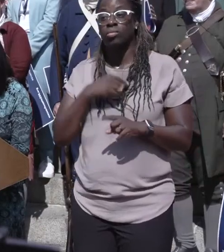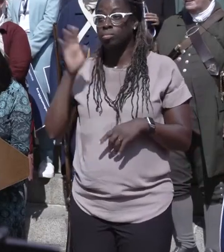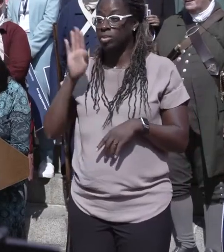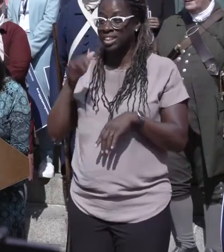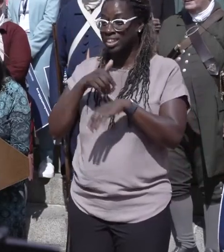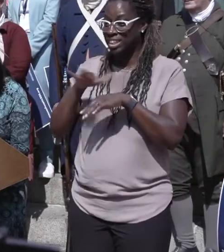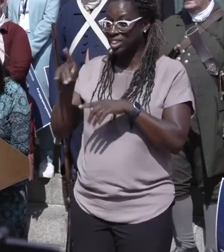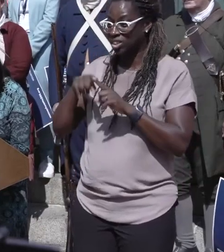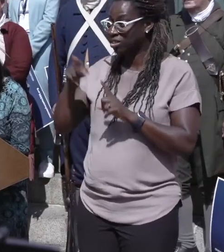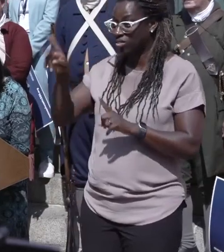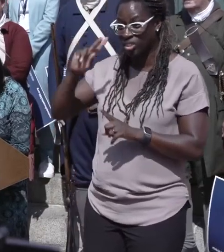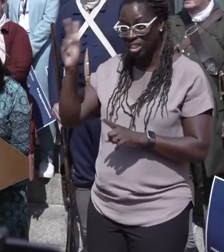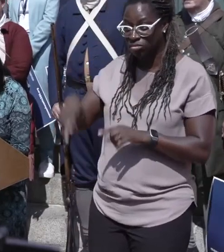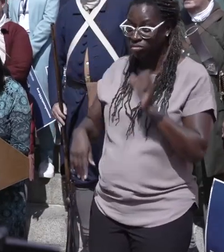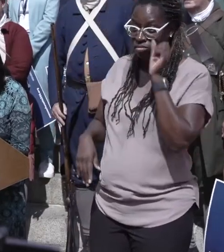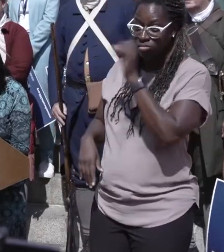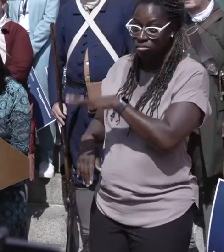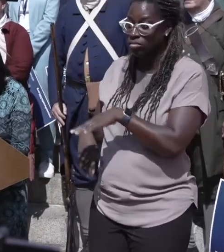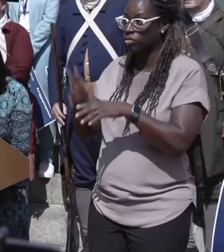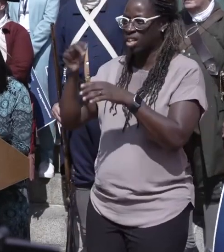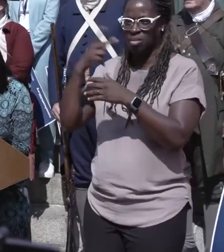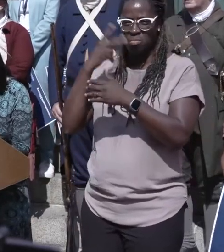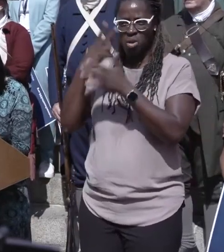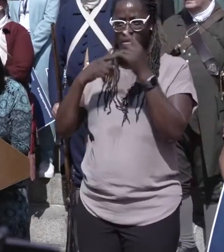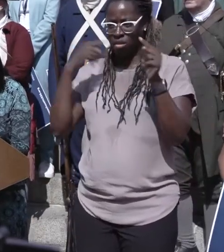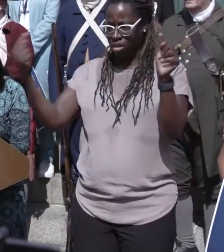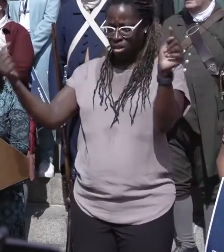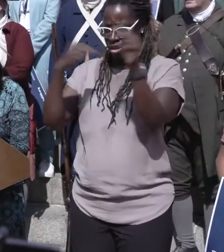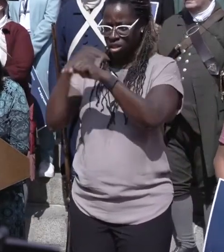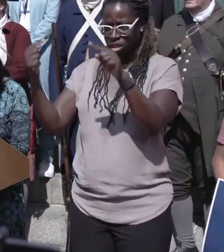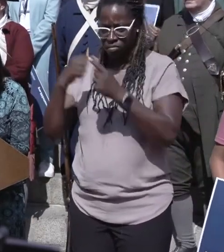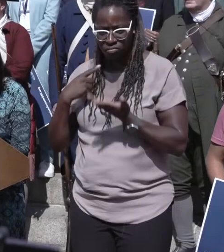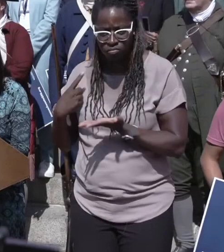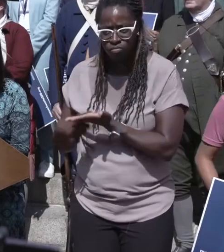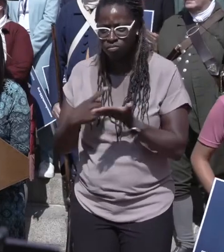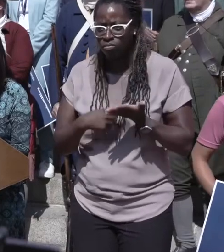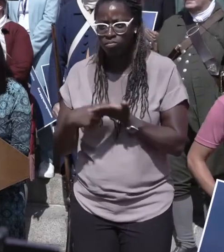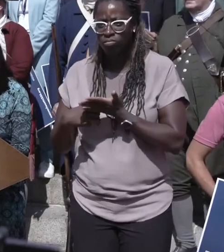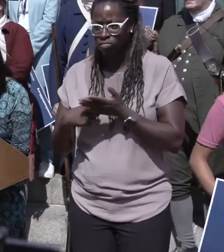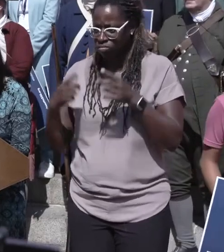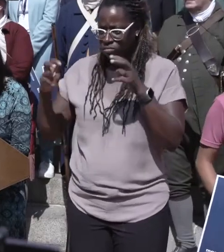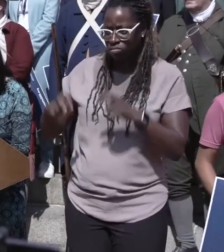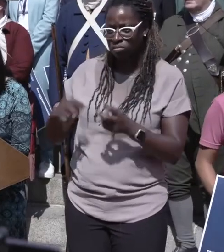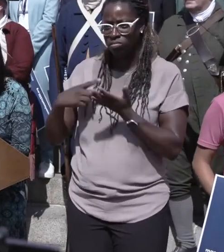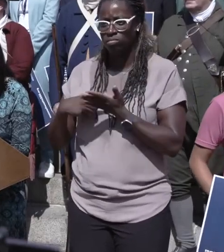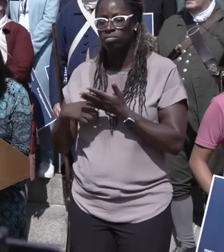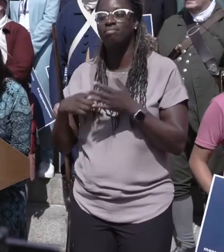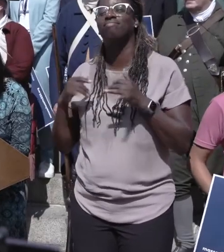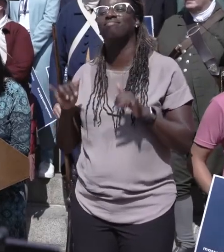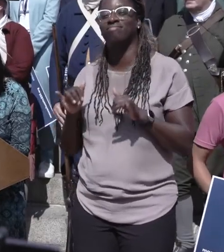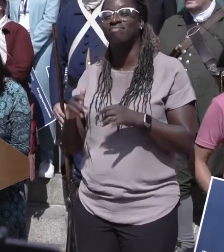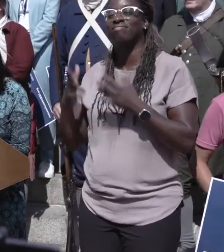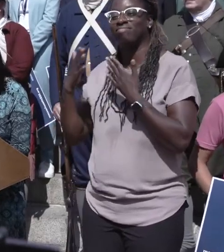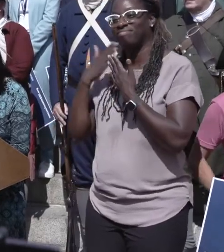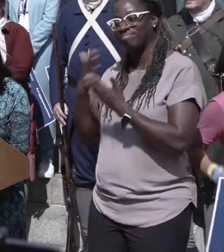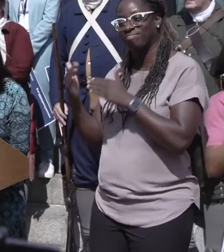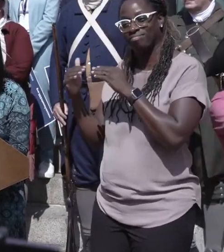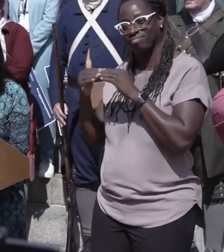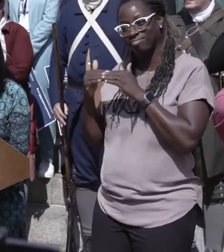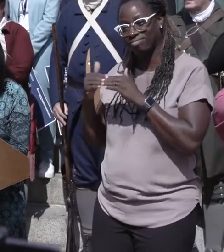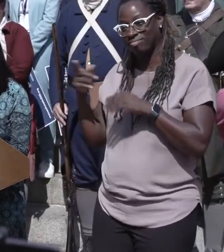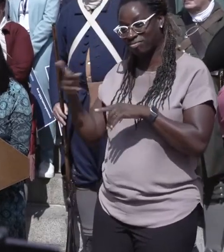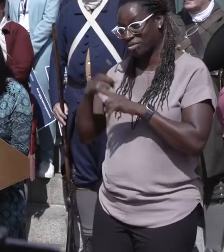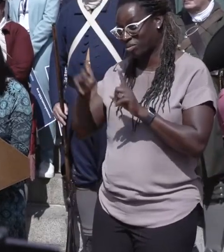members of my team. Our Chief of Economic Opportunity and Inclusion, Shigun Idowu, will be representing Boston this weekend at a national convening of